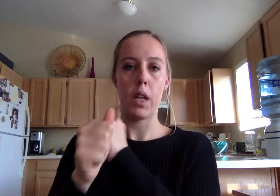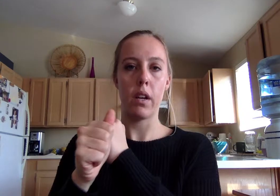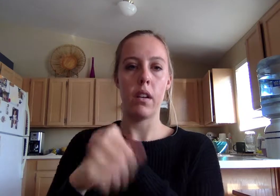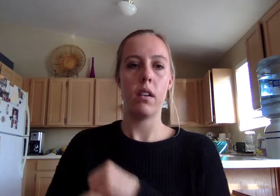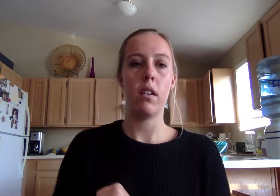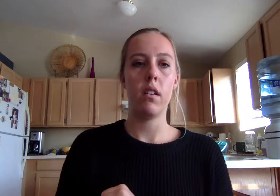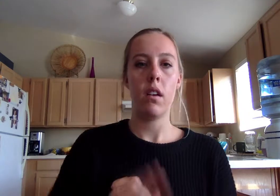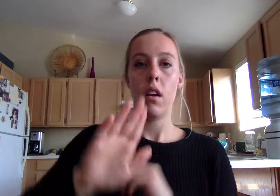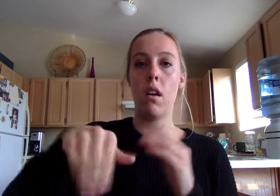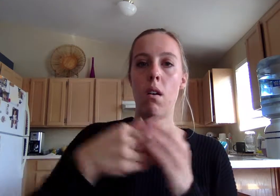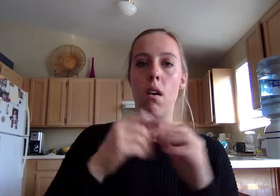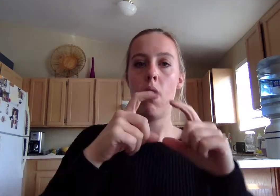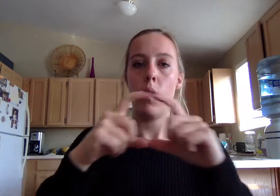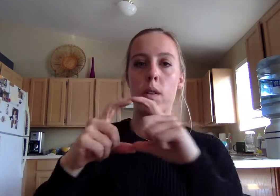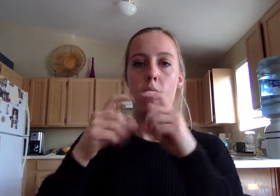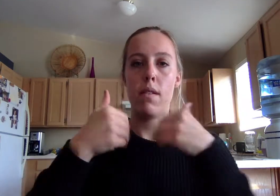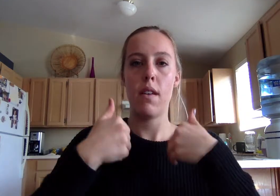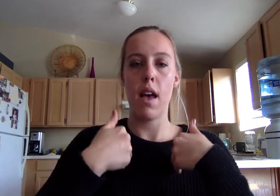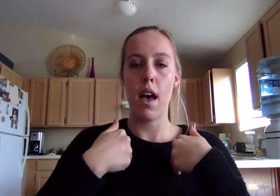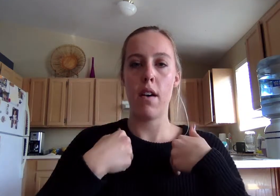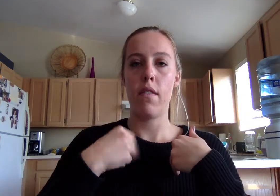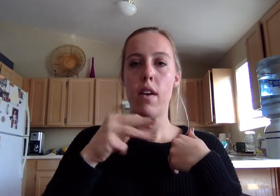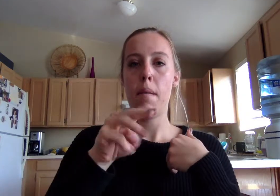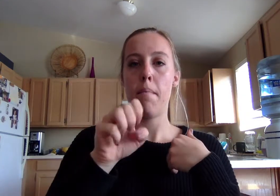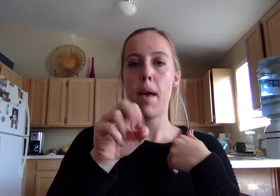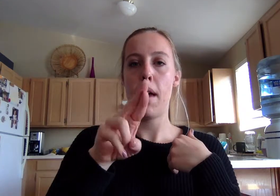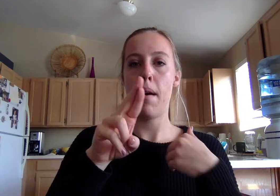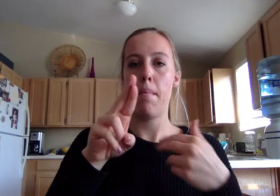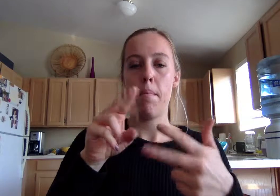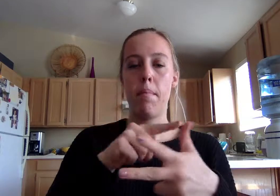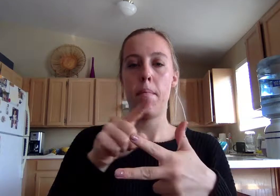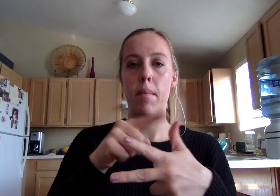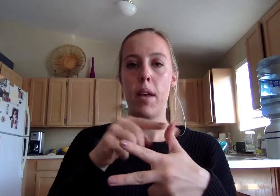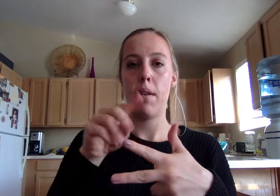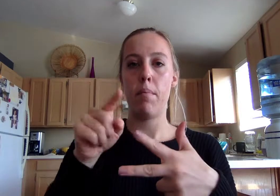All cells have a cell membrane, cytoplasm, and genetic material.